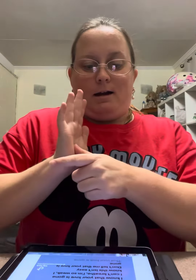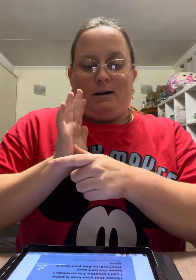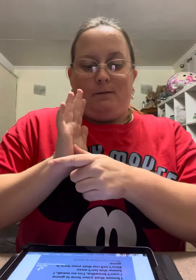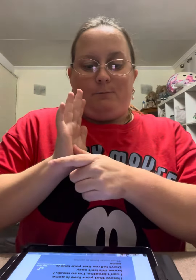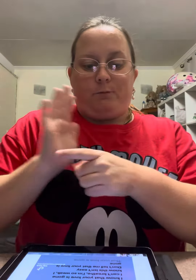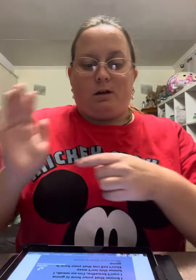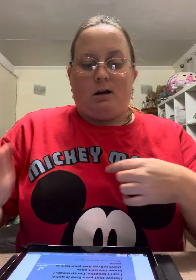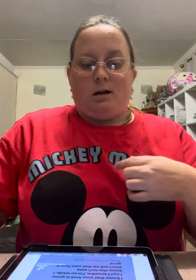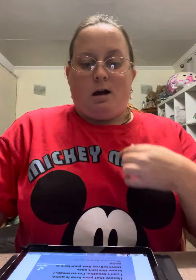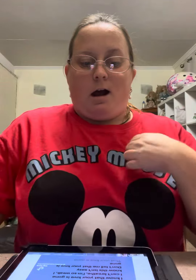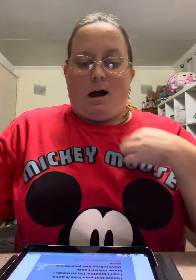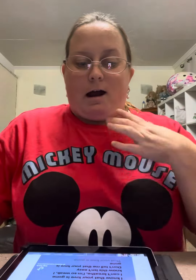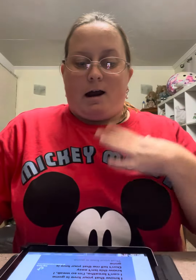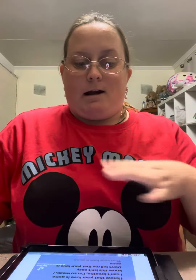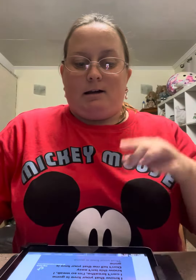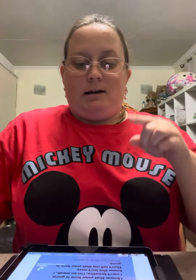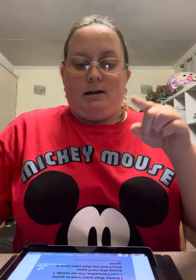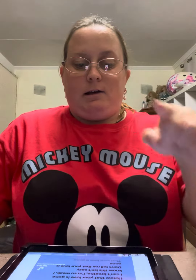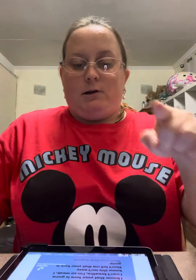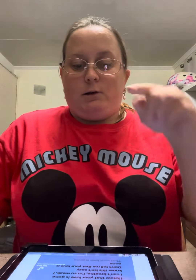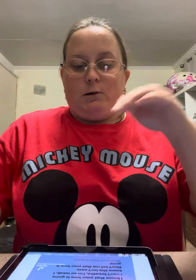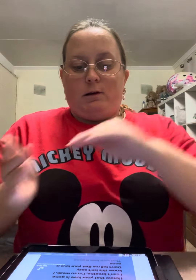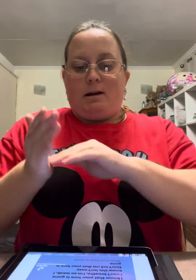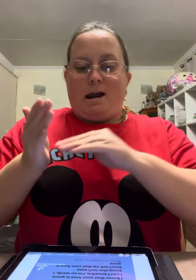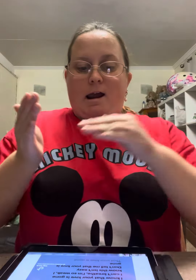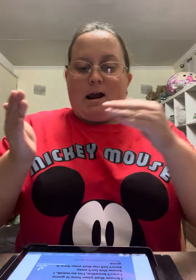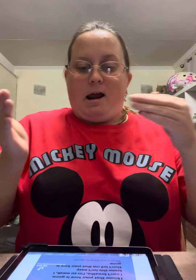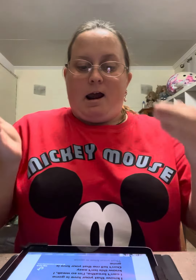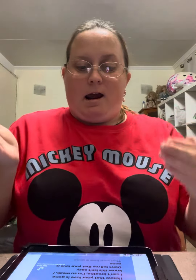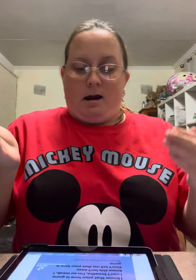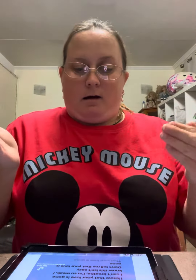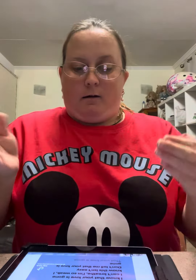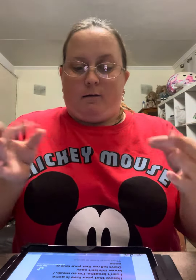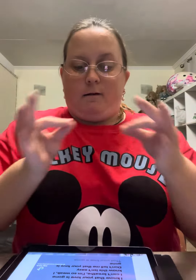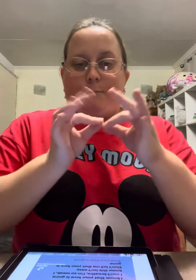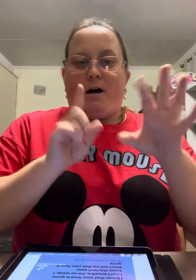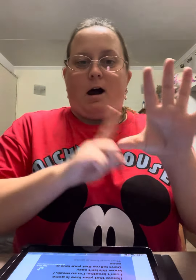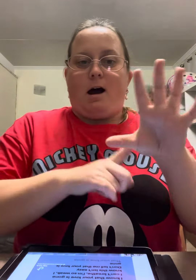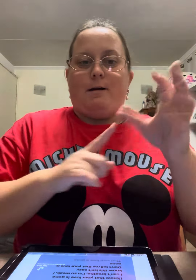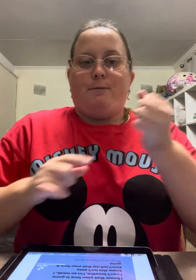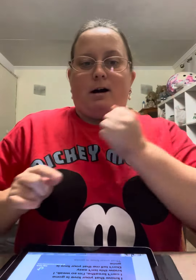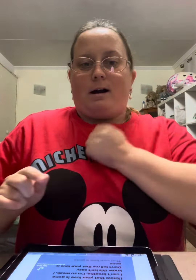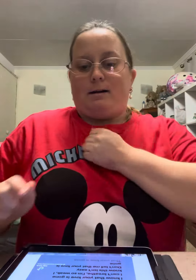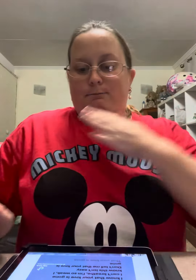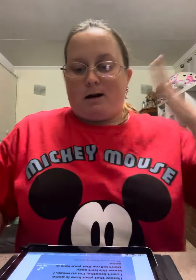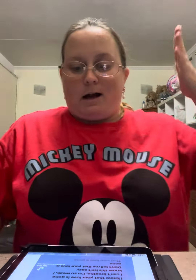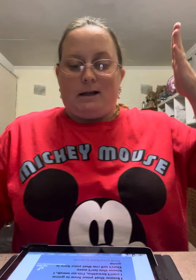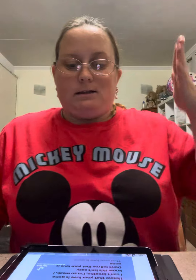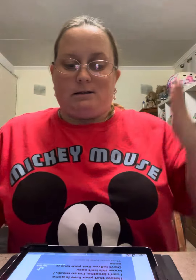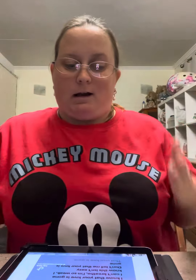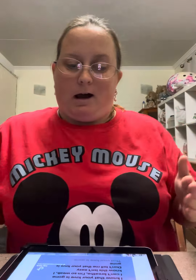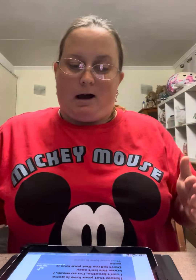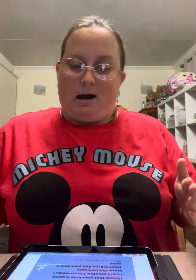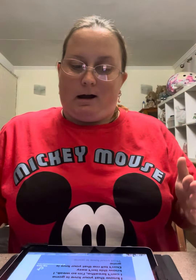time. I need you now, by my